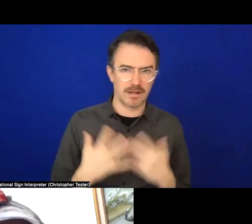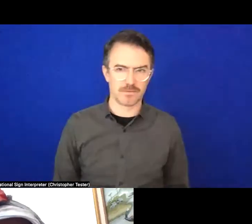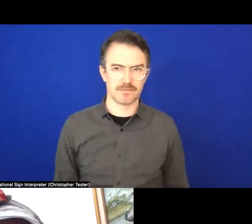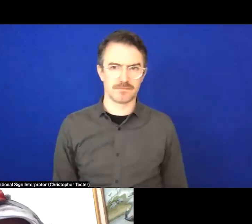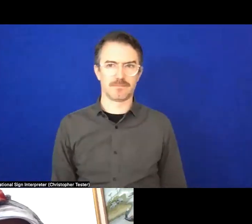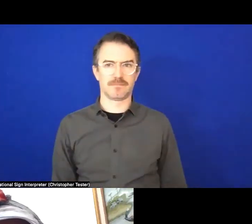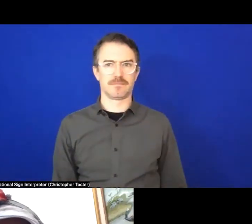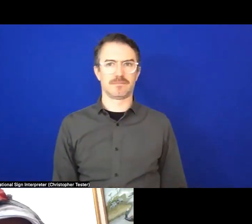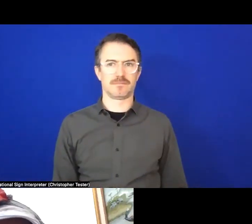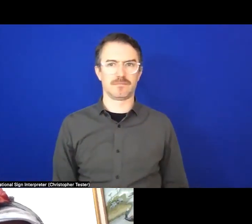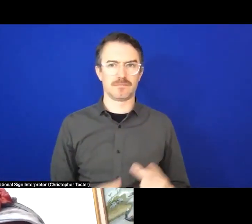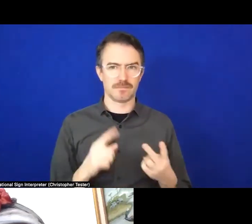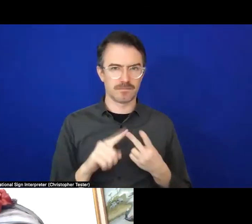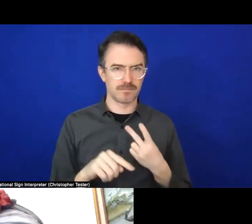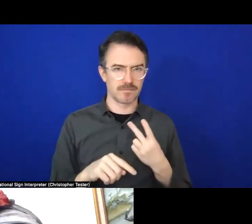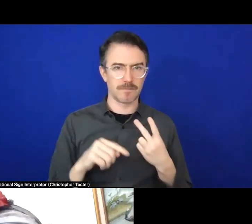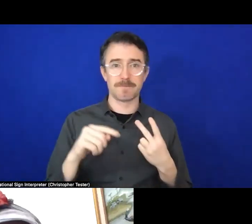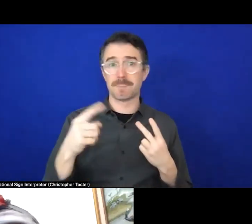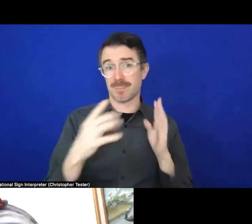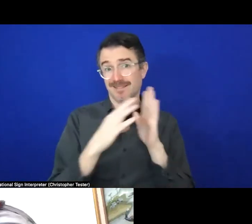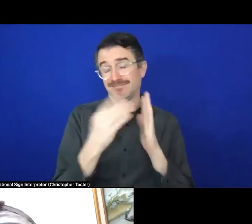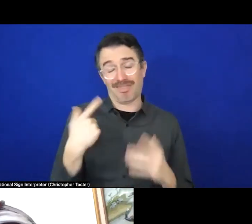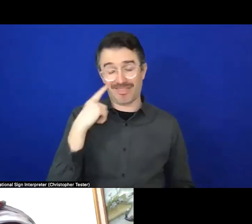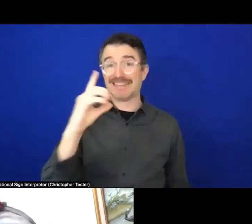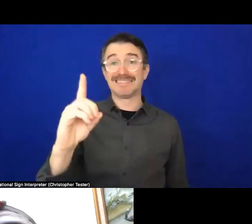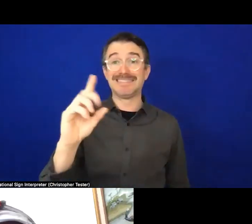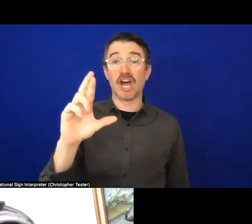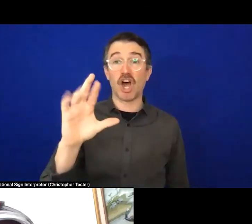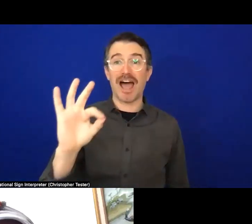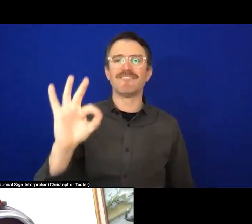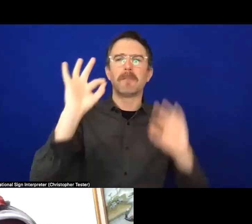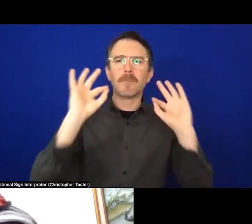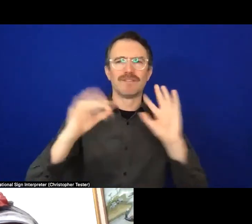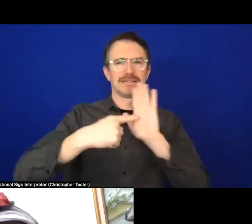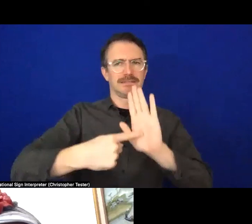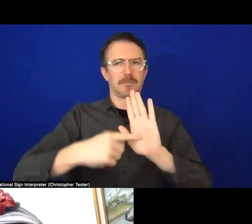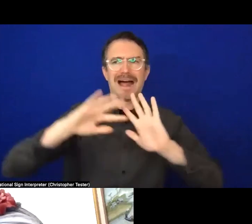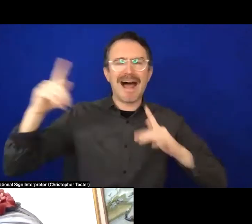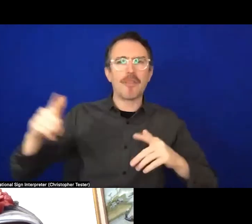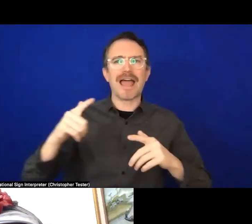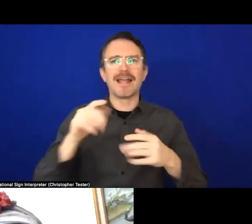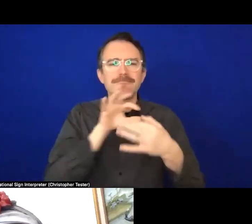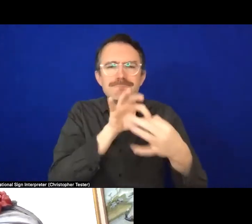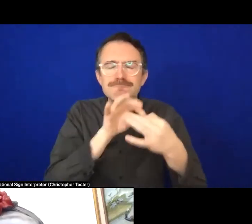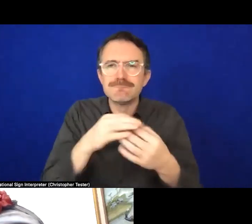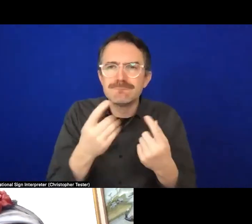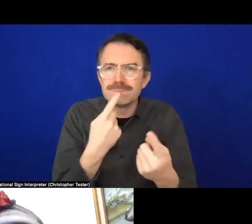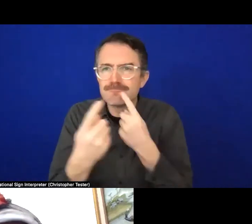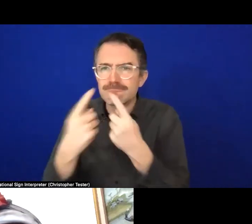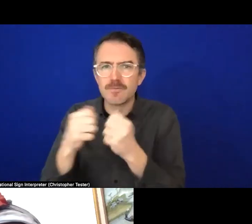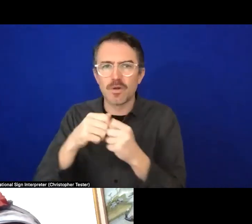good example that I can share about how we can adjusting the local context, including giving